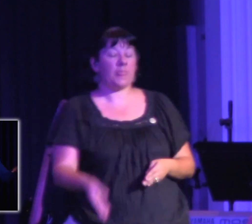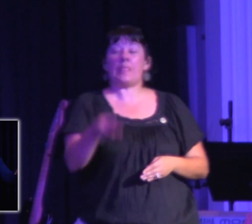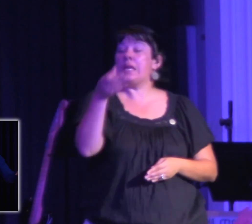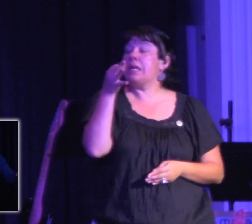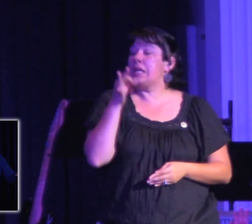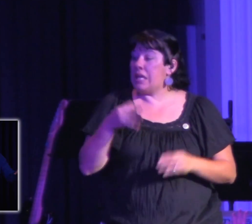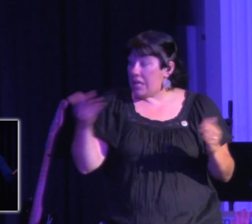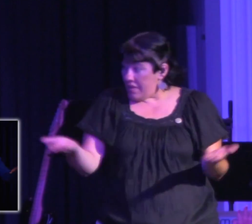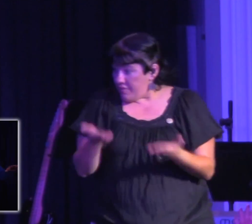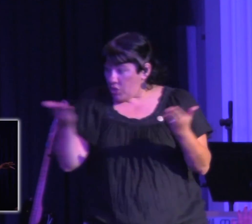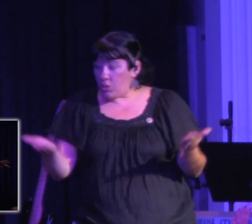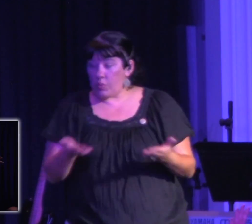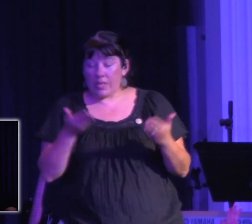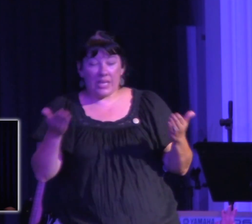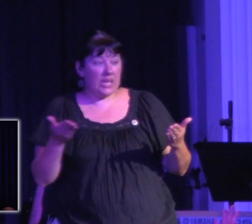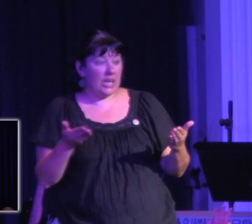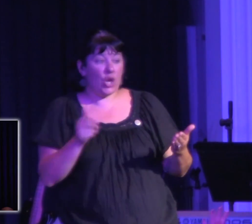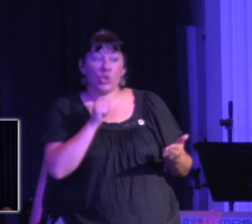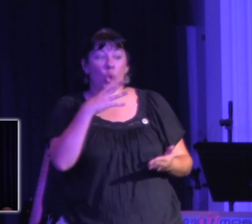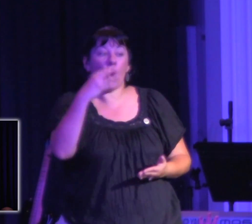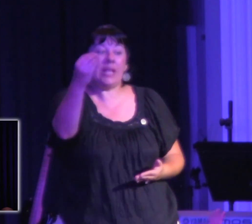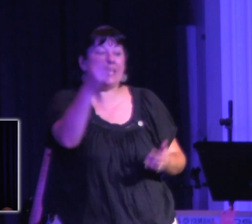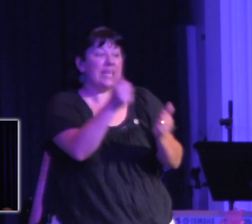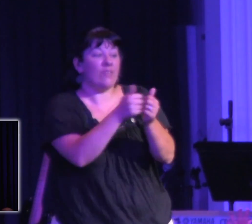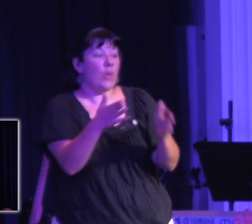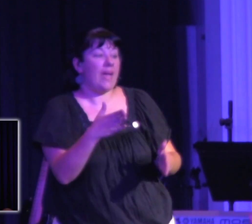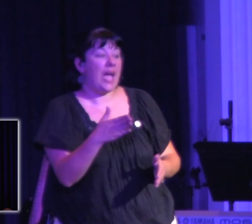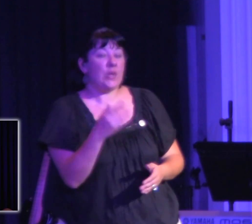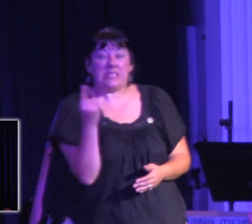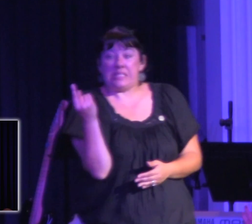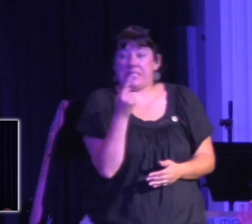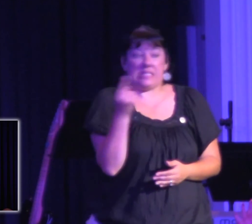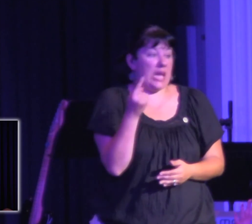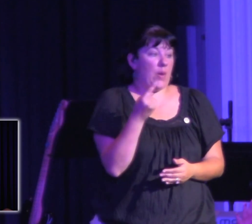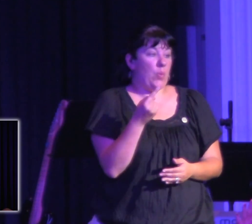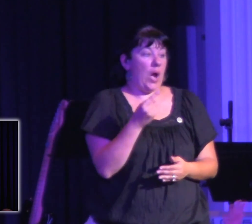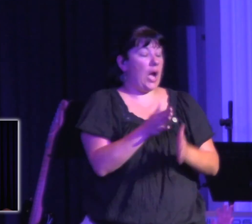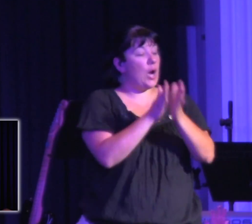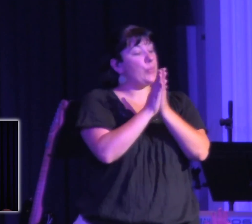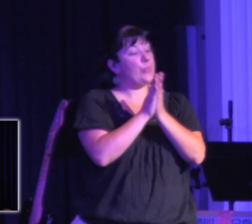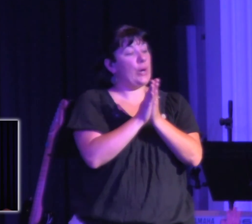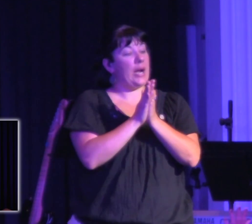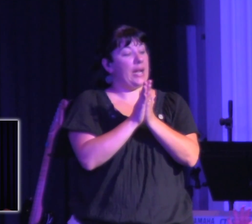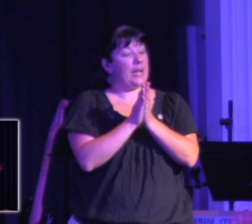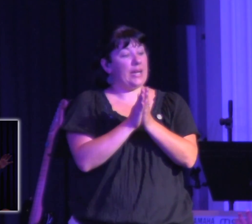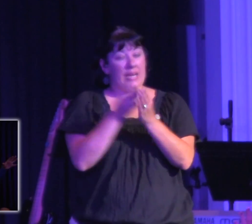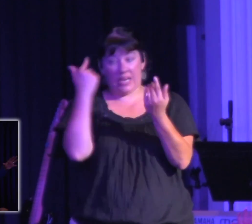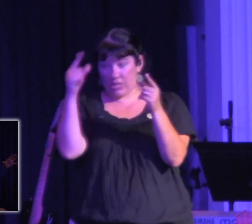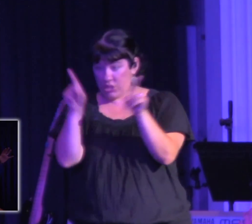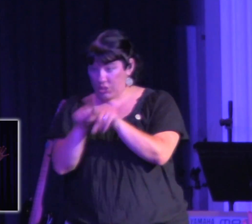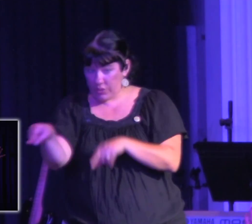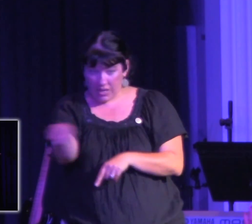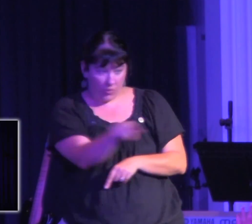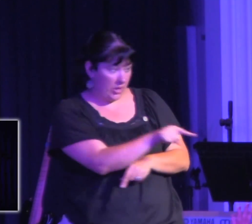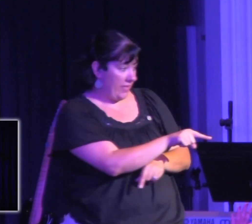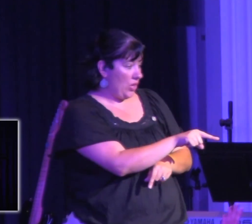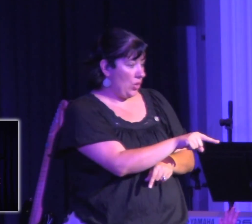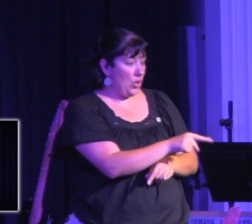come and pray for you, okay? And you just stay here as long as you can. Nathan, can you sing that song again? And then just let God,